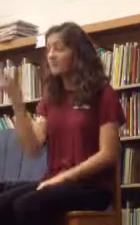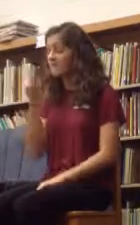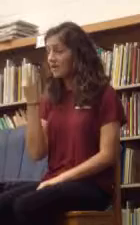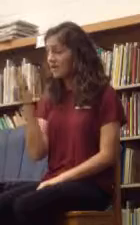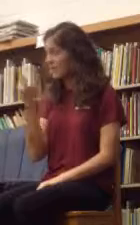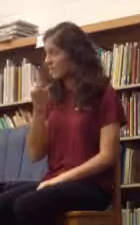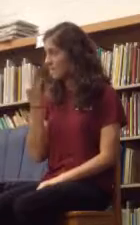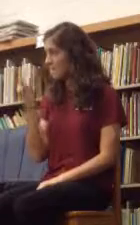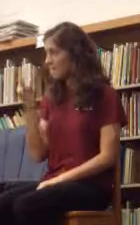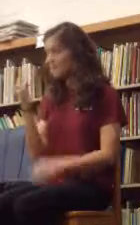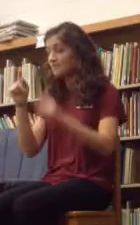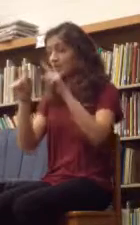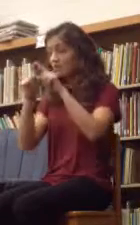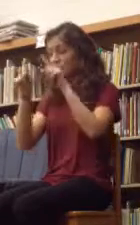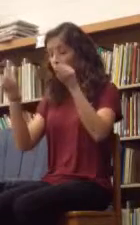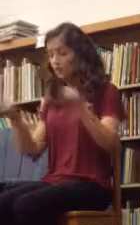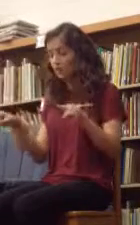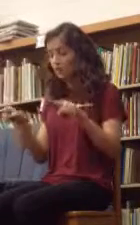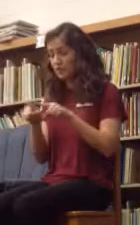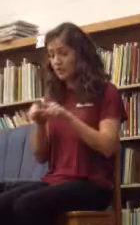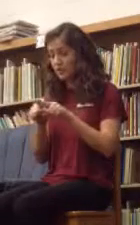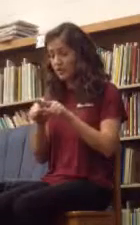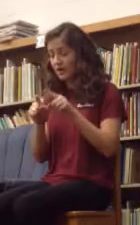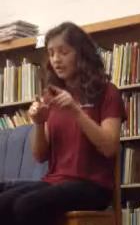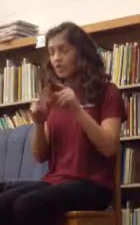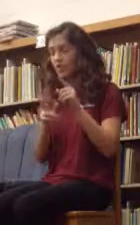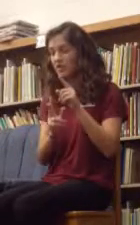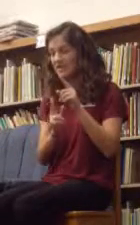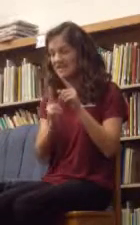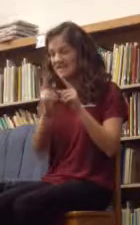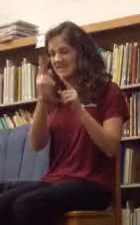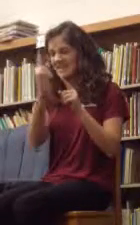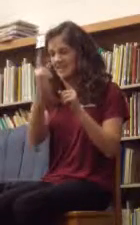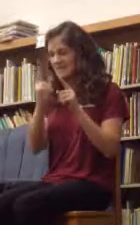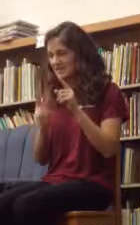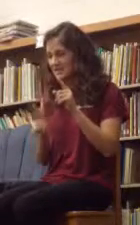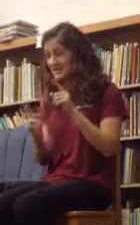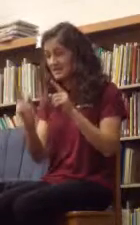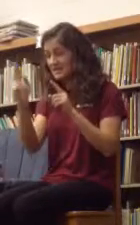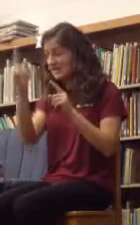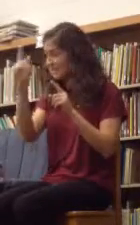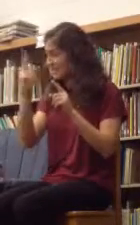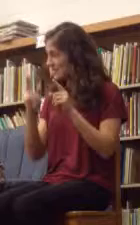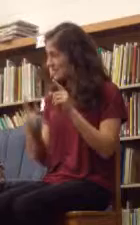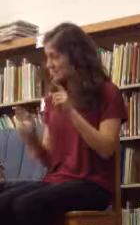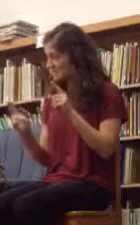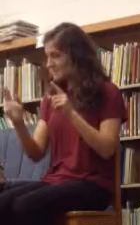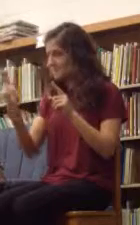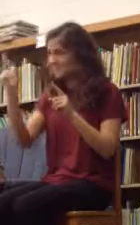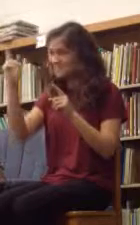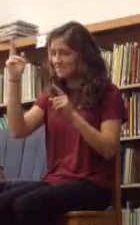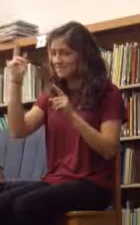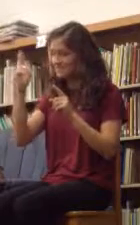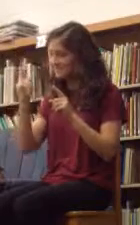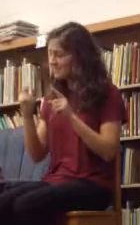the square was snipped into ribbons. Yay!